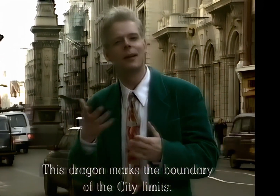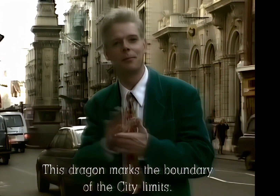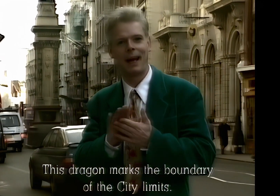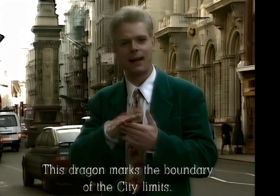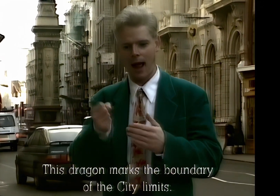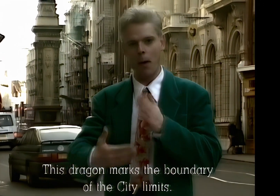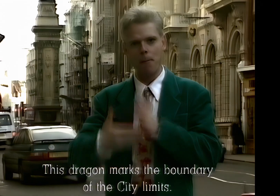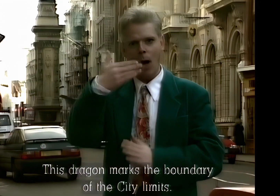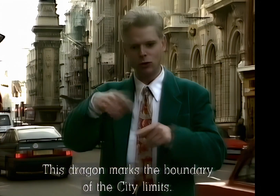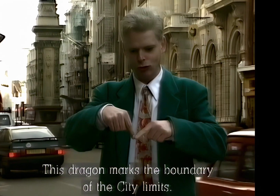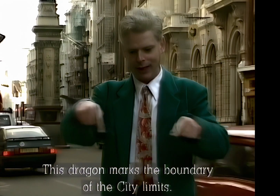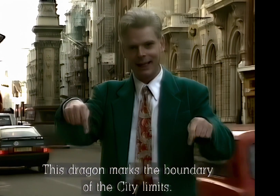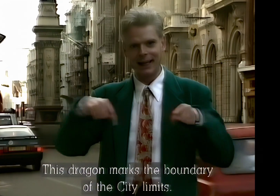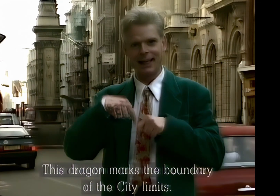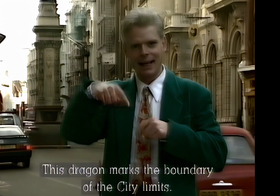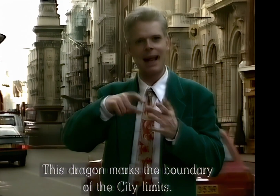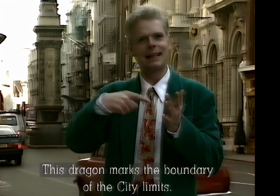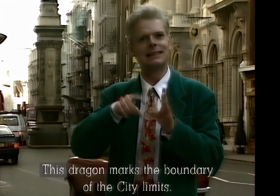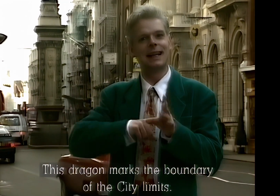And this dragon marks the boundary of the city limits.